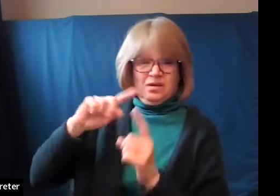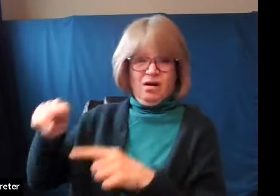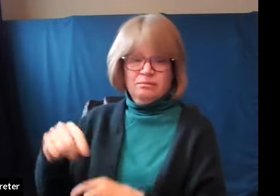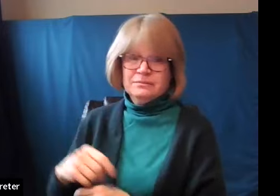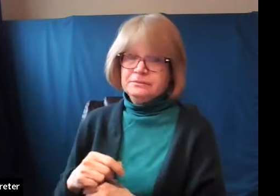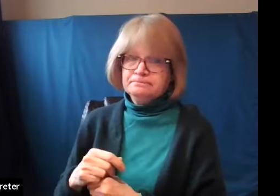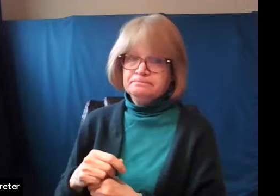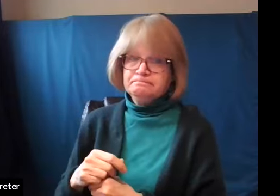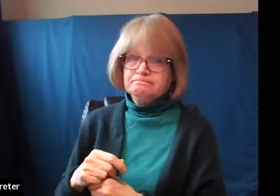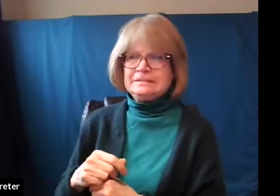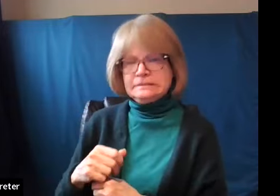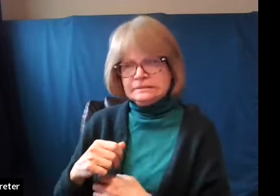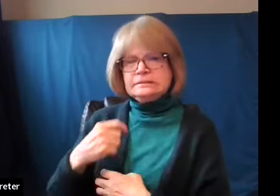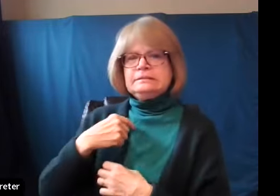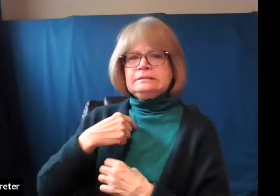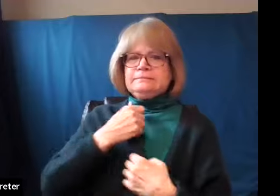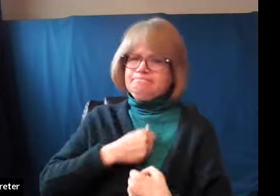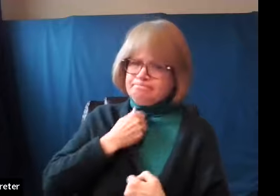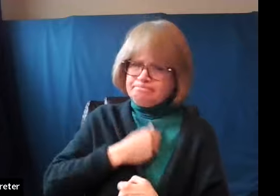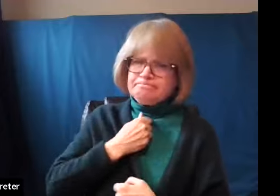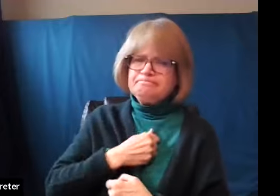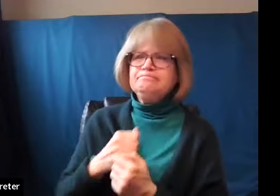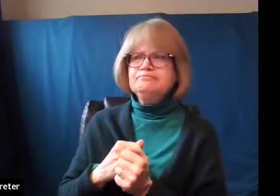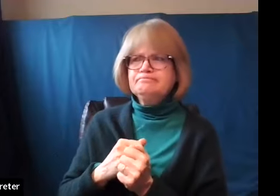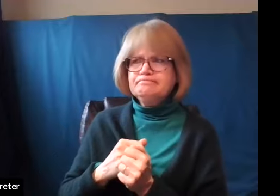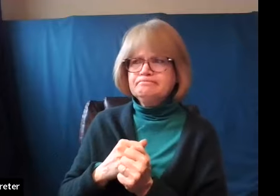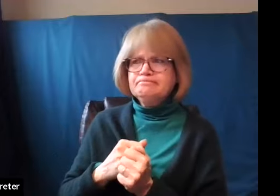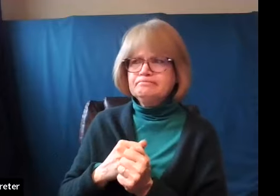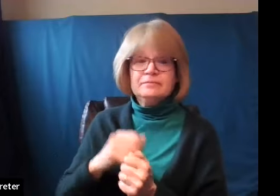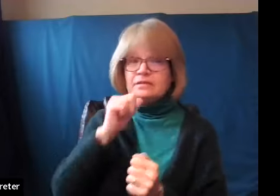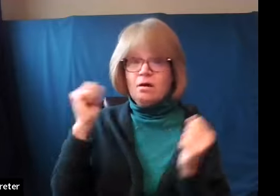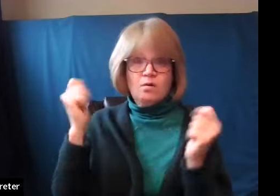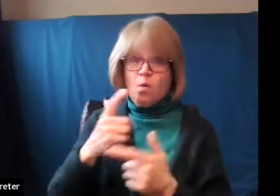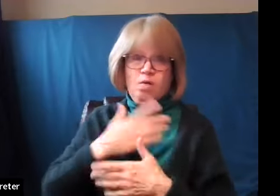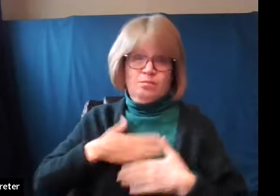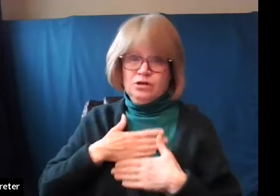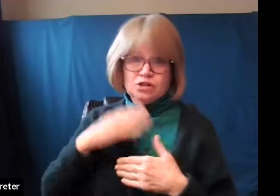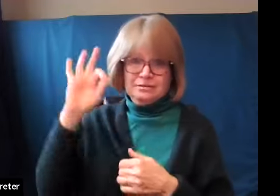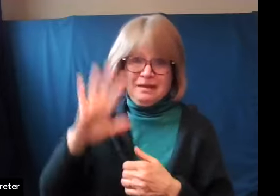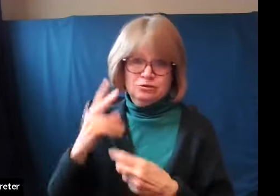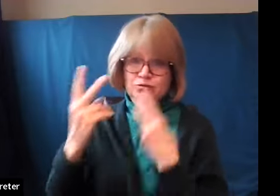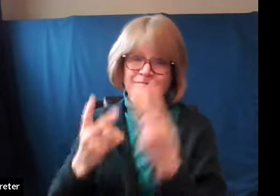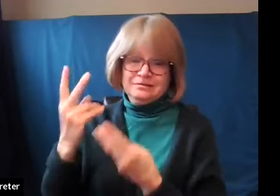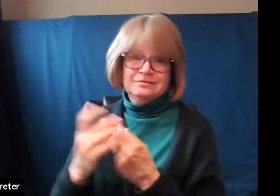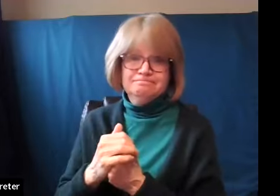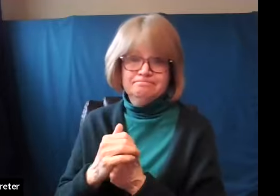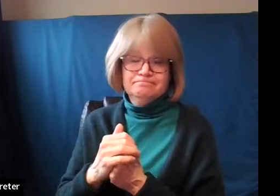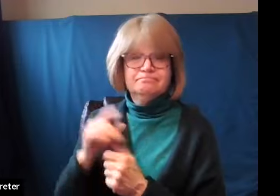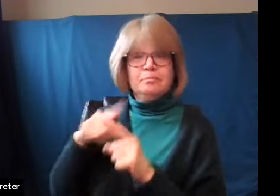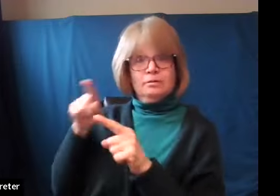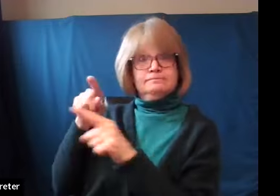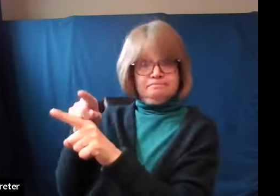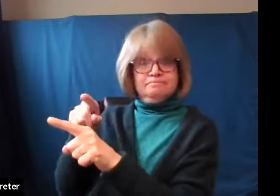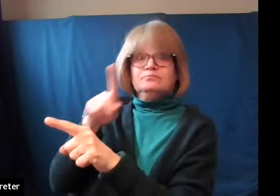It was a penitent reflection. Not everyone appreciates pastoral visits, he concluded, but old